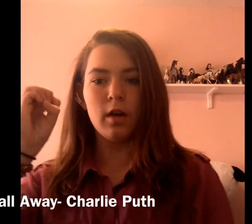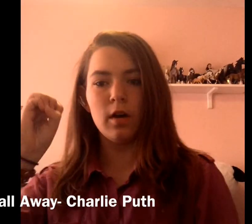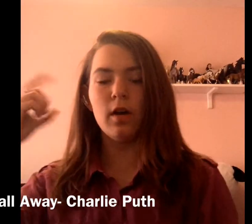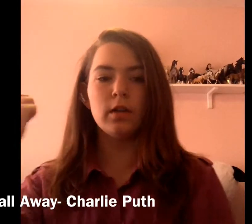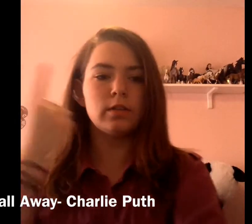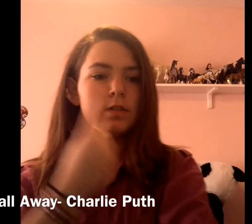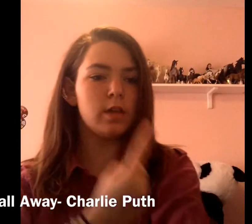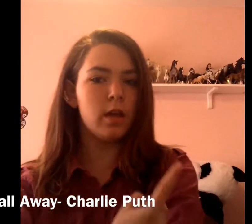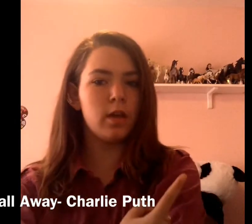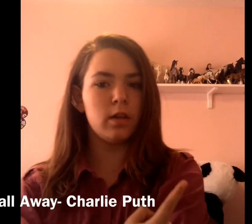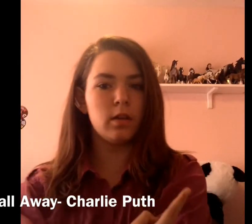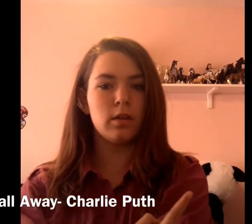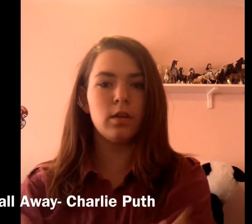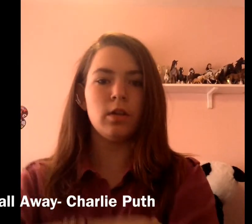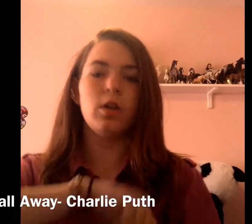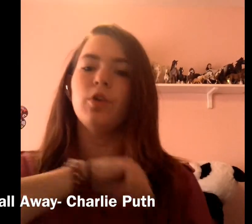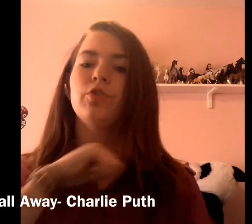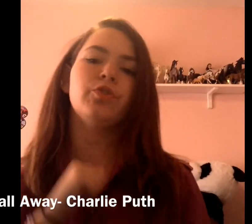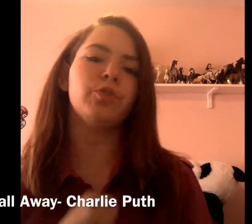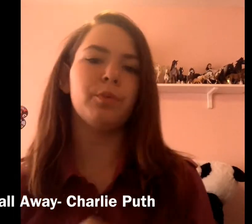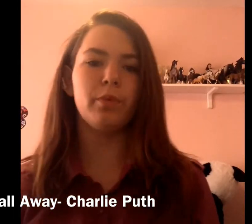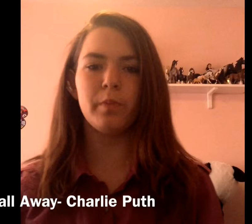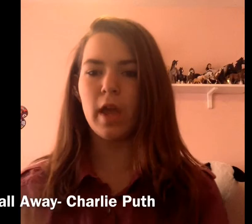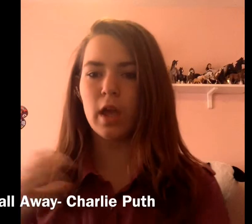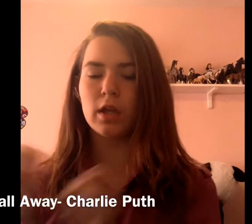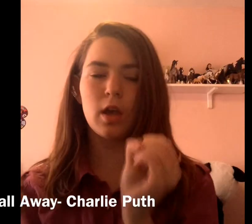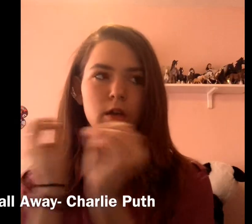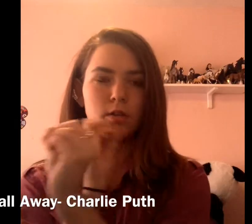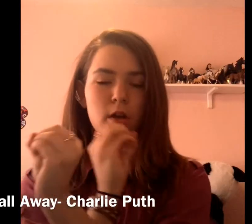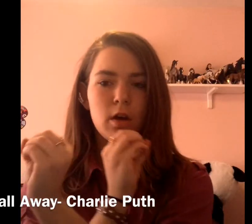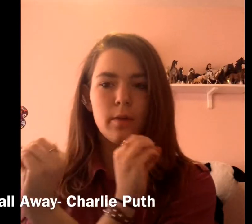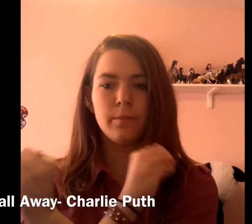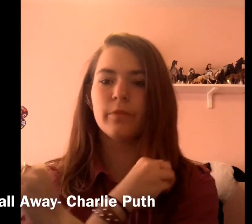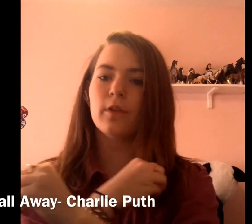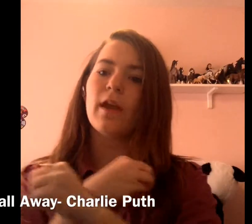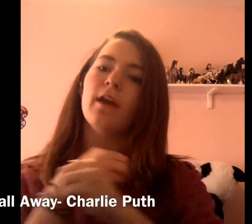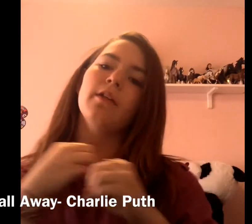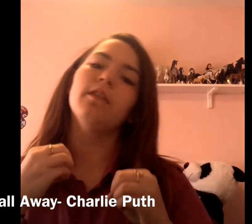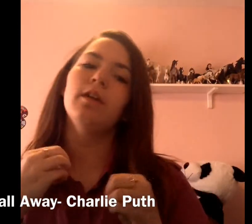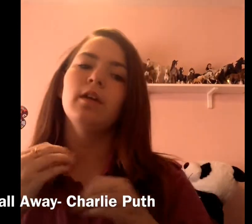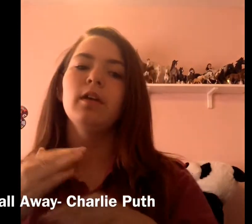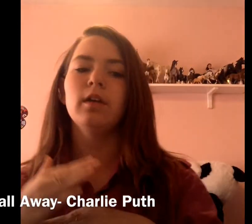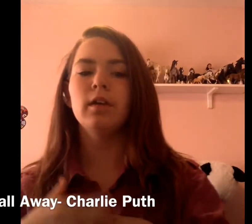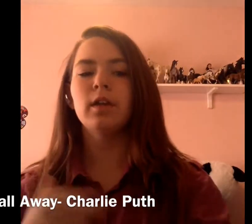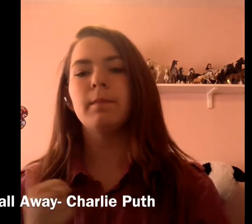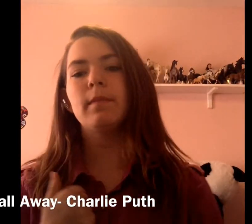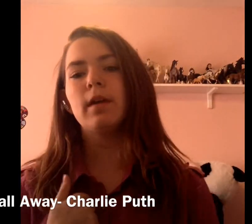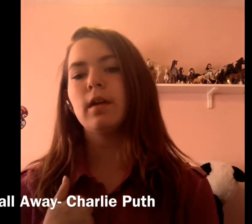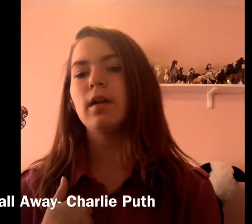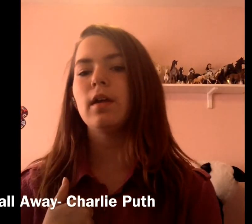day Superman got nothing I made